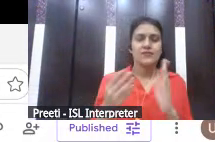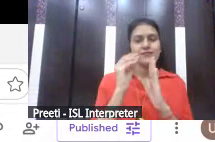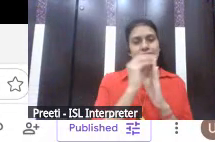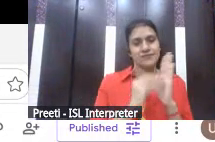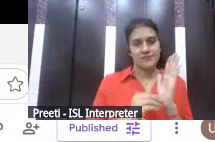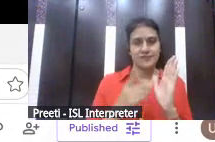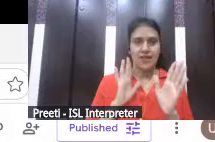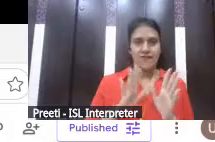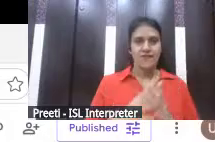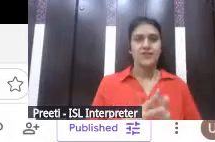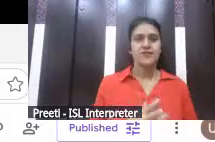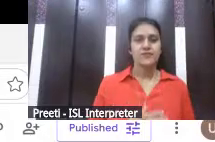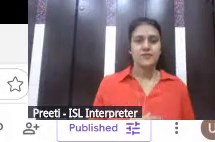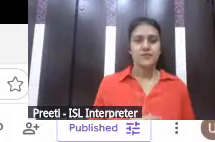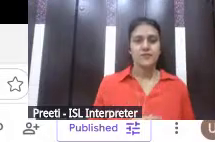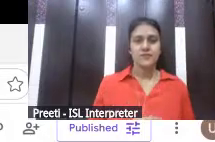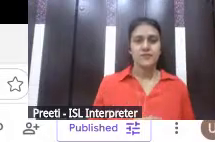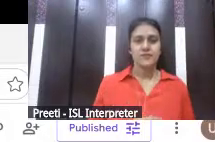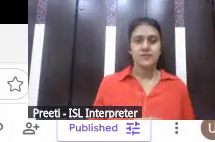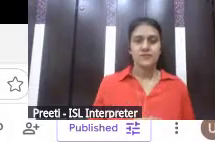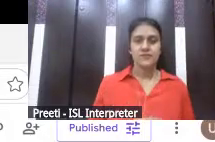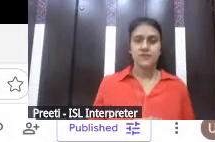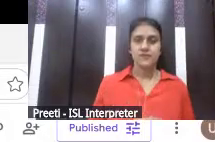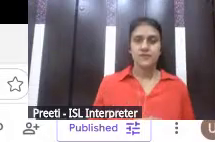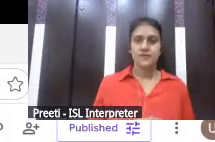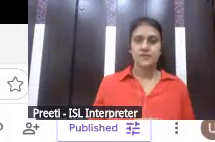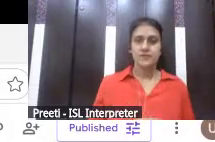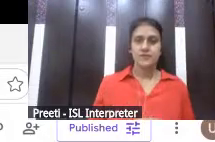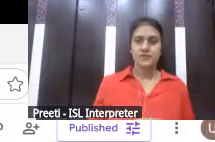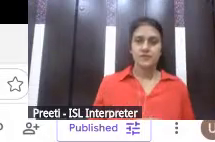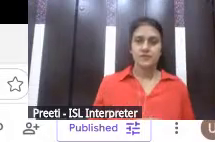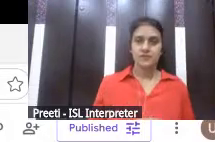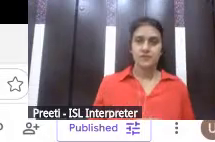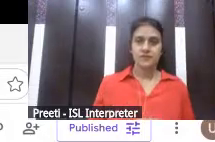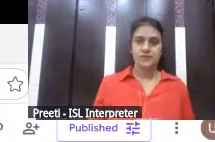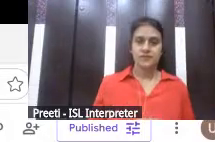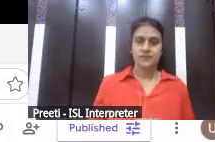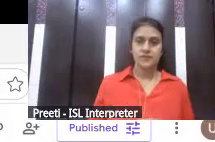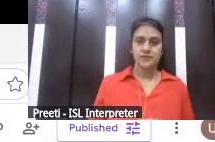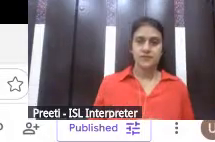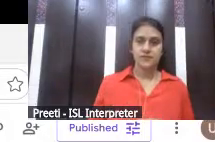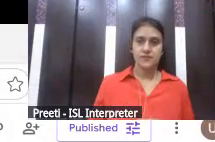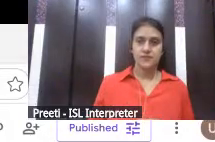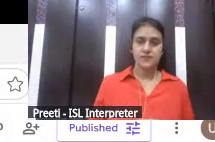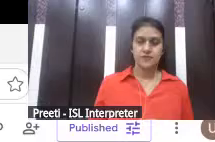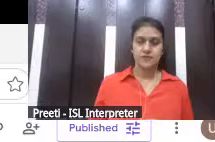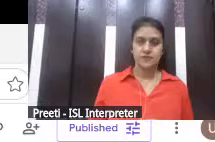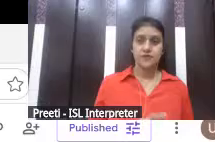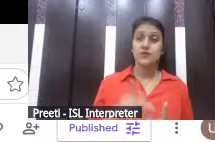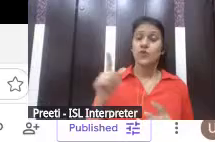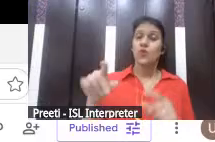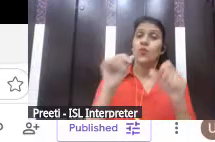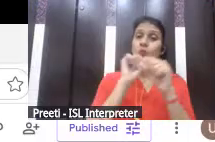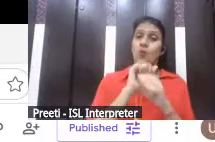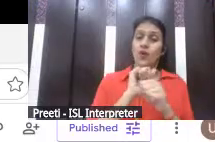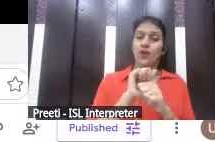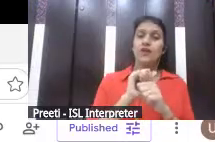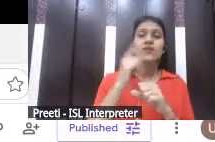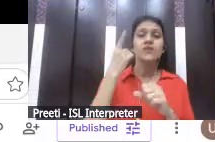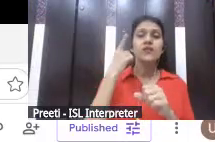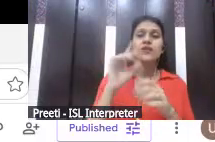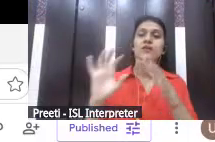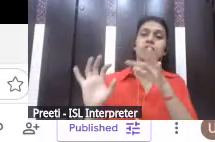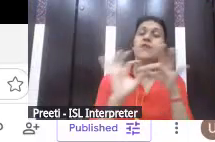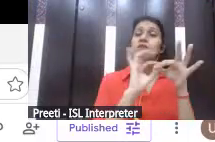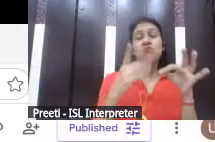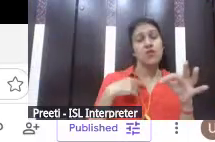Next come the common questions, which are about providing details regarding your work on universal design and